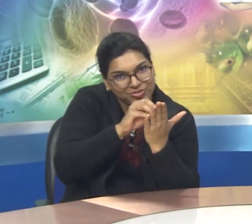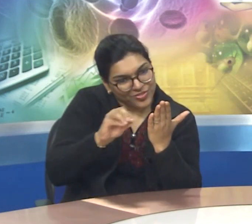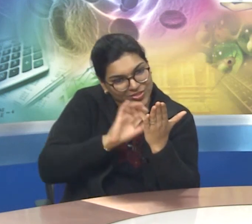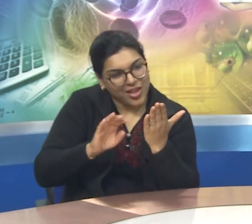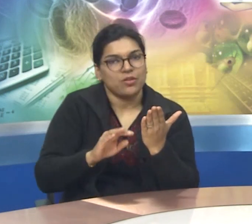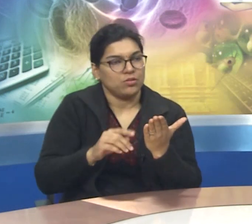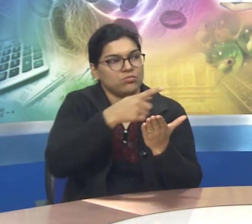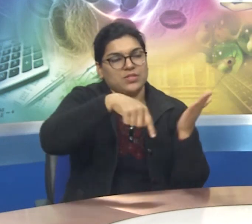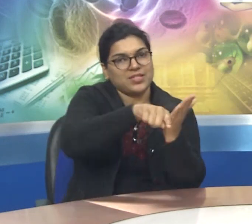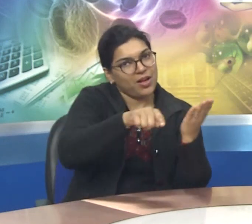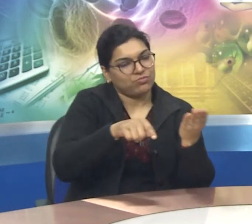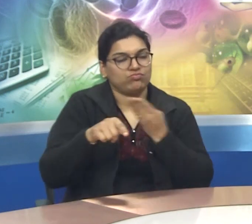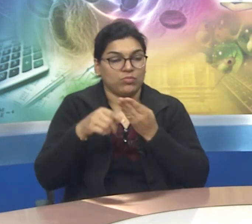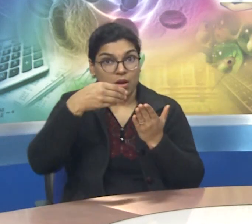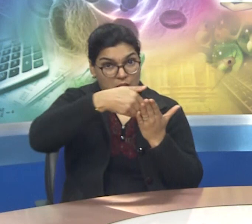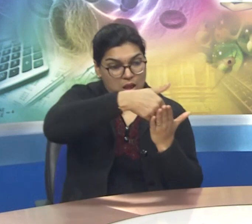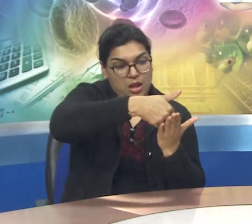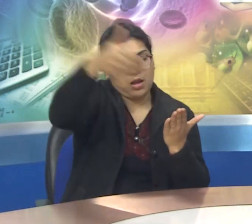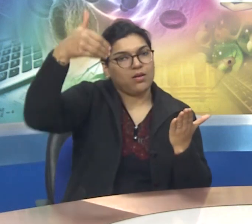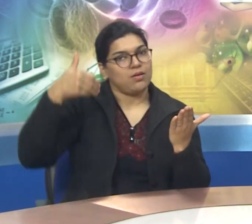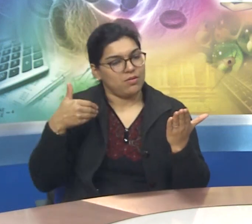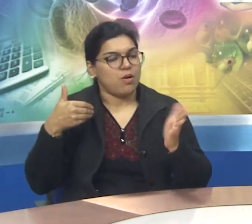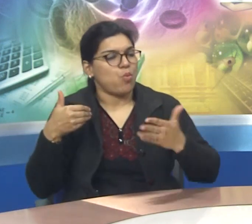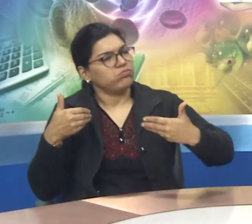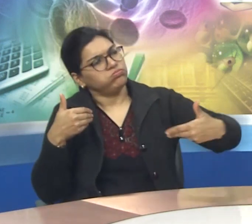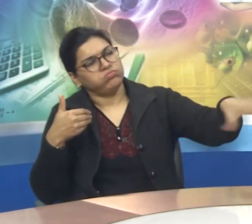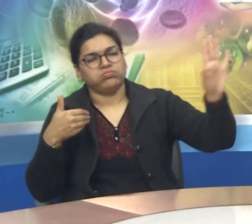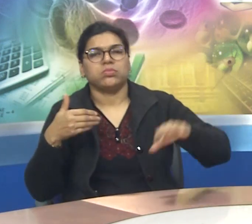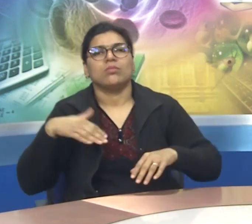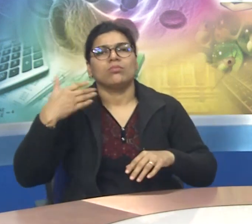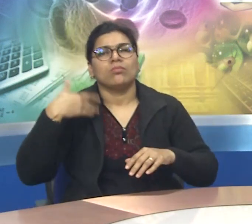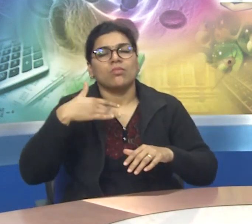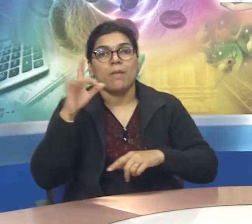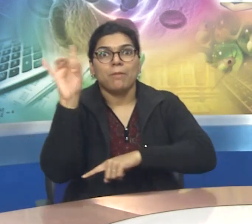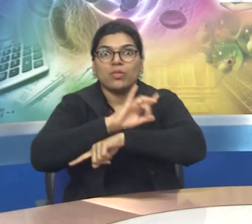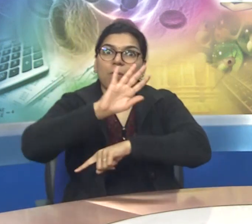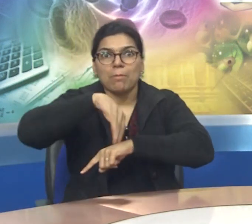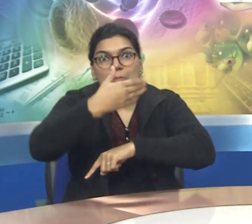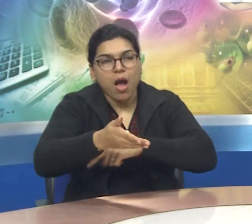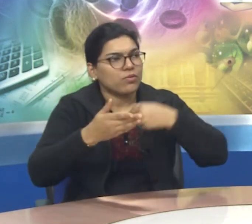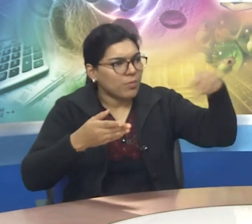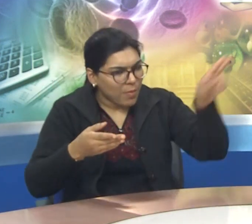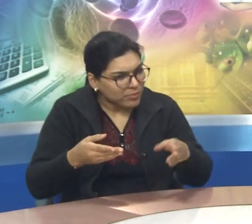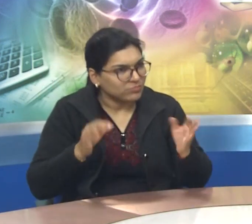In the classified part of the catalog, subject cross-reference entries help to find a specific